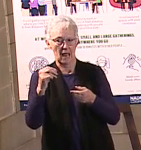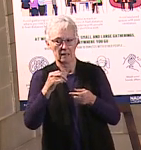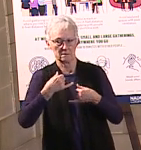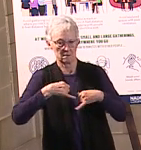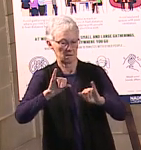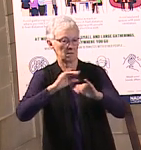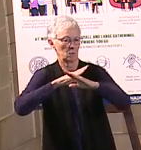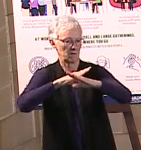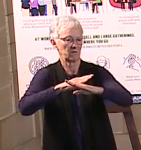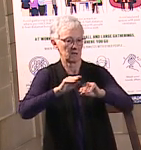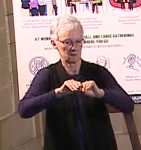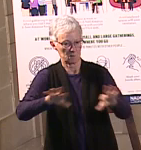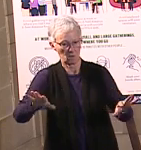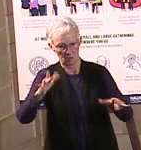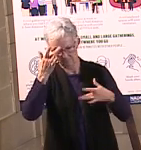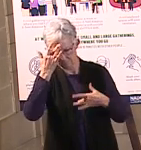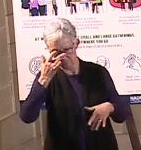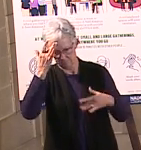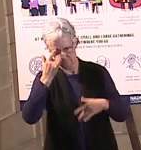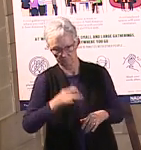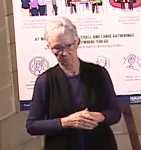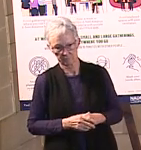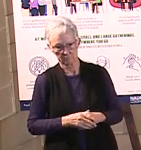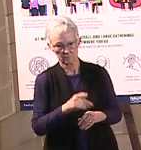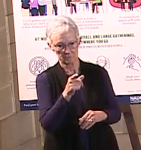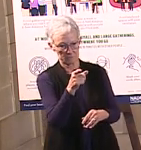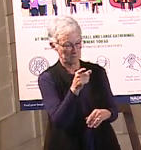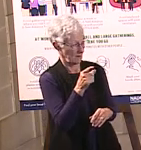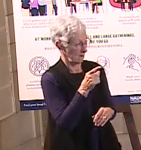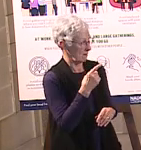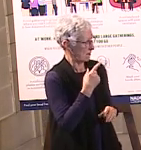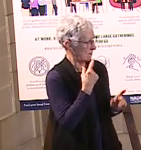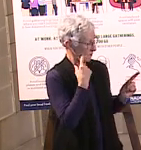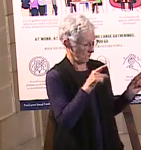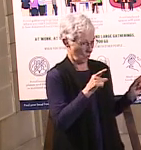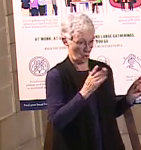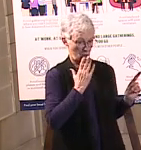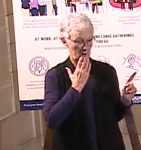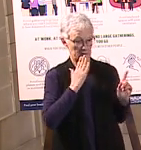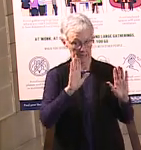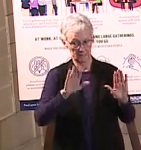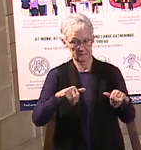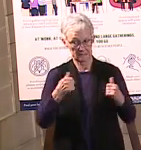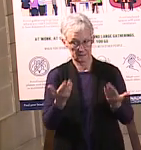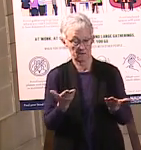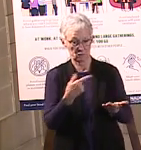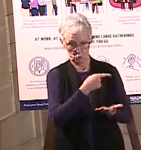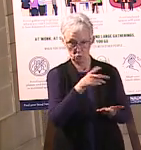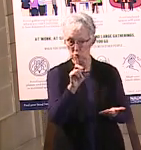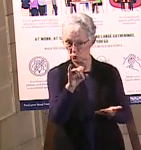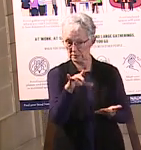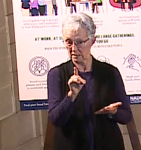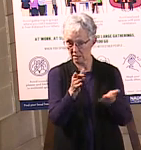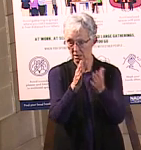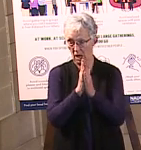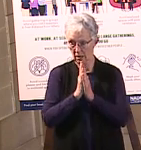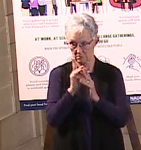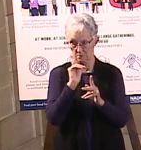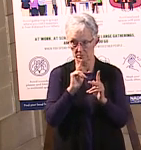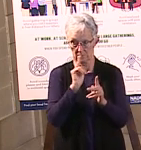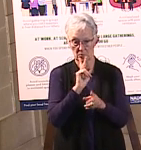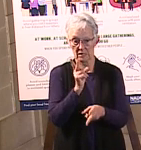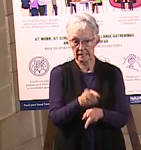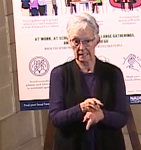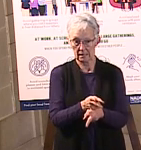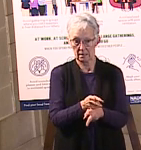Yes, so for Thanksgiving, you urge people to keep it small, not to have the big gatherings.